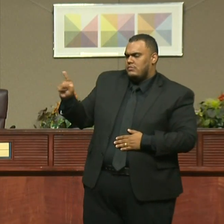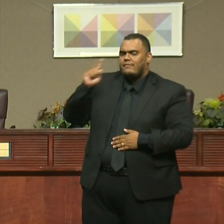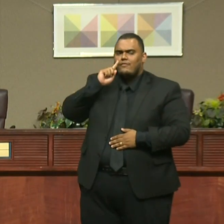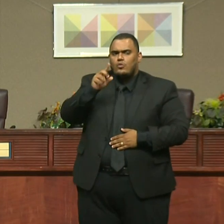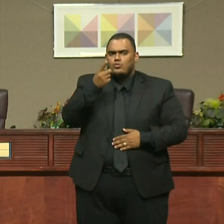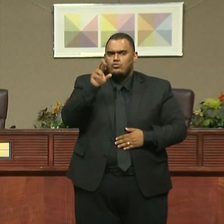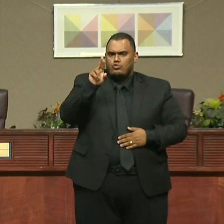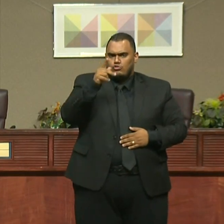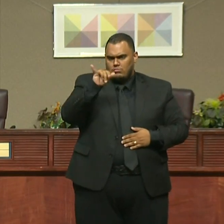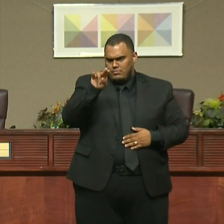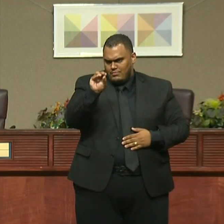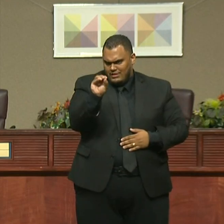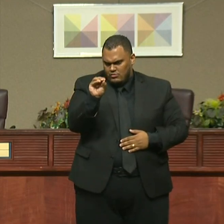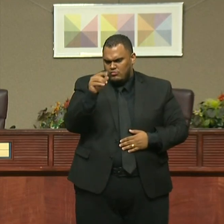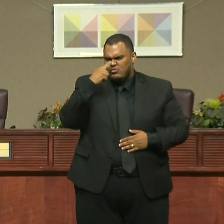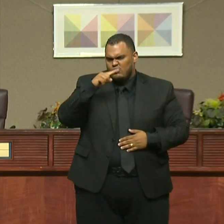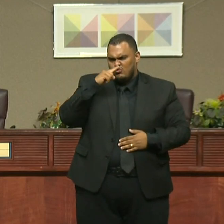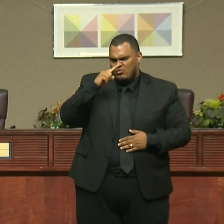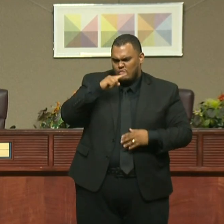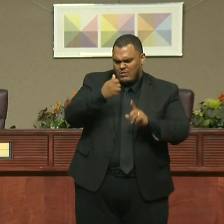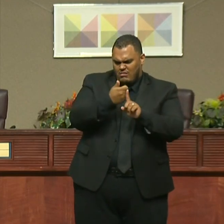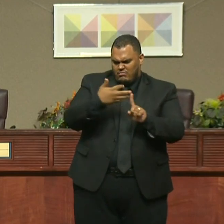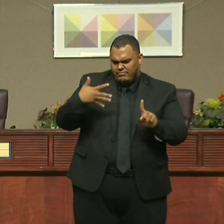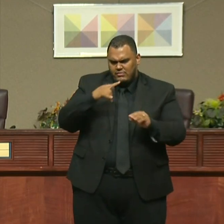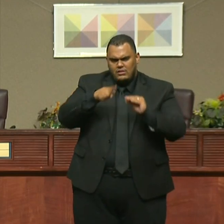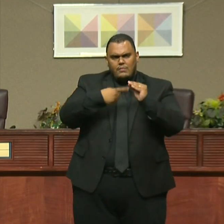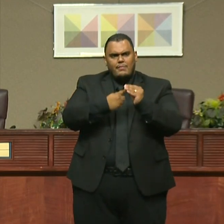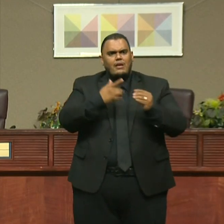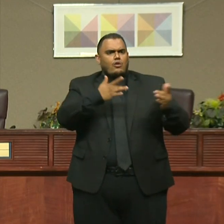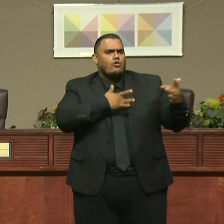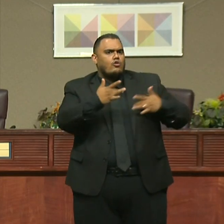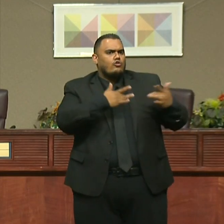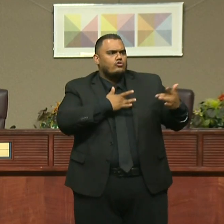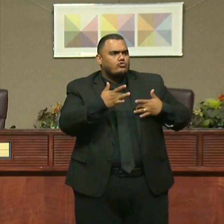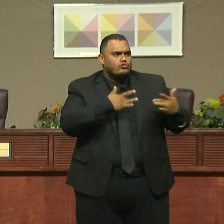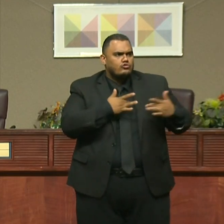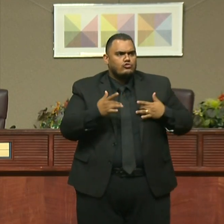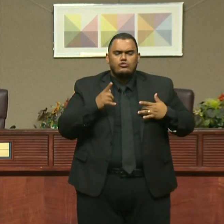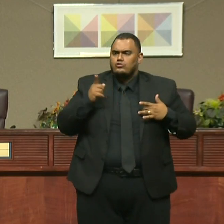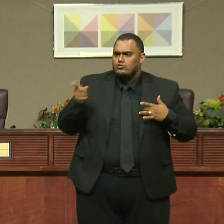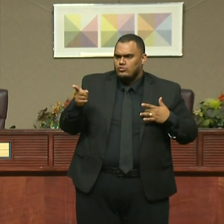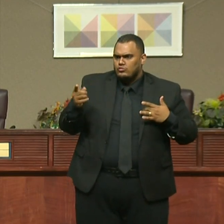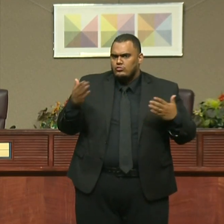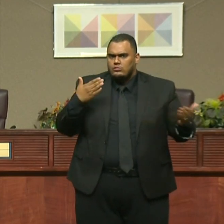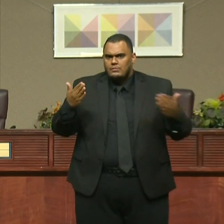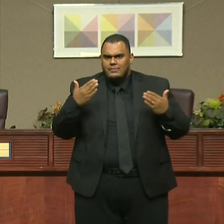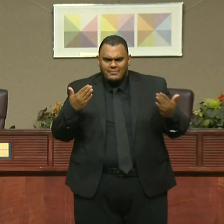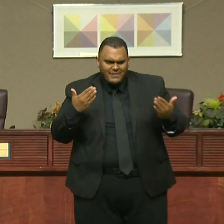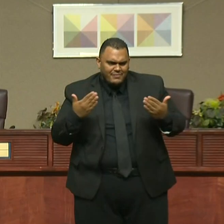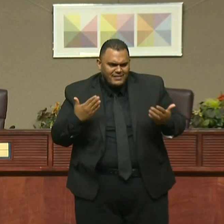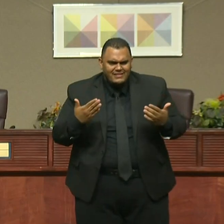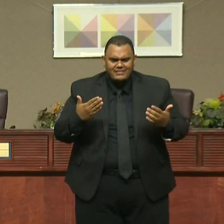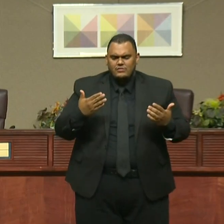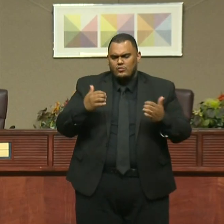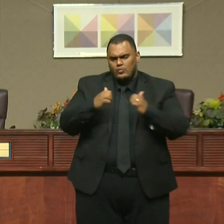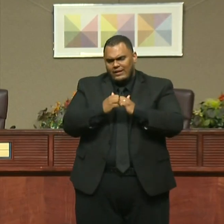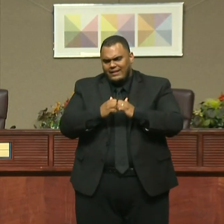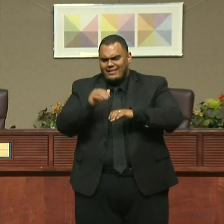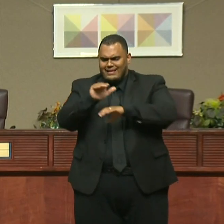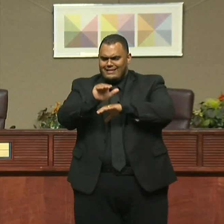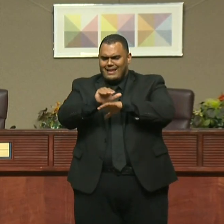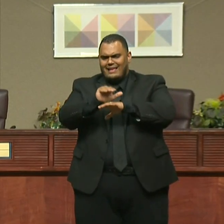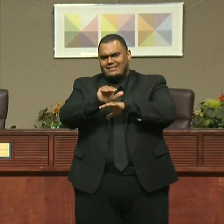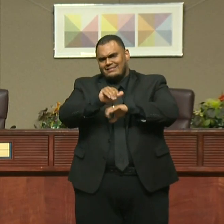Dr. Pino, can you talk about the concern that you might have of nighttime club and bar activity in downtown